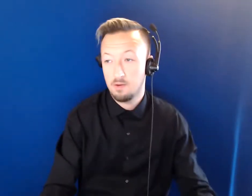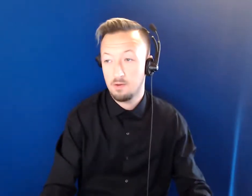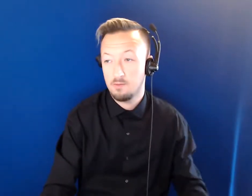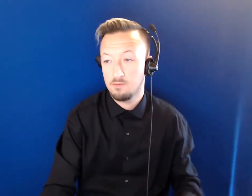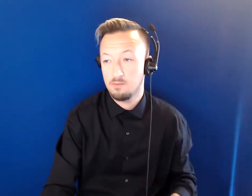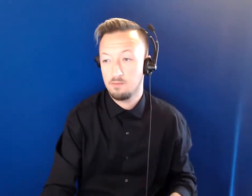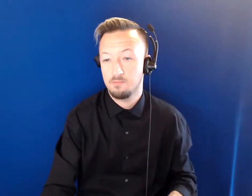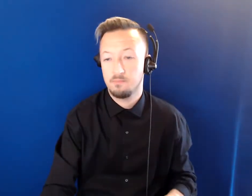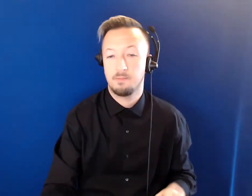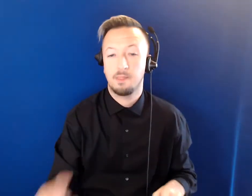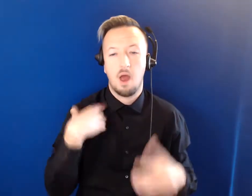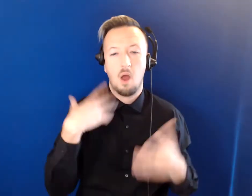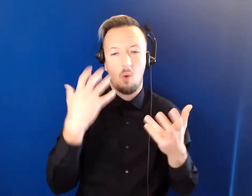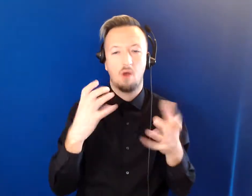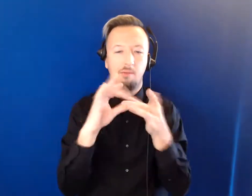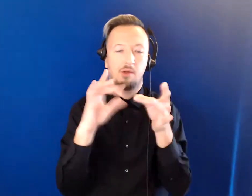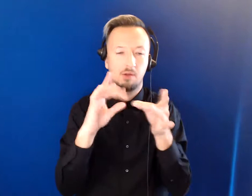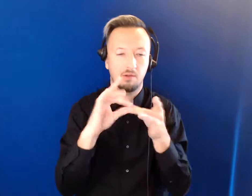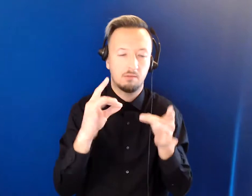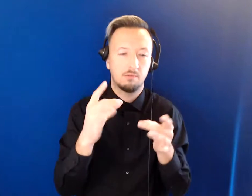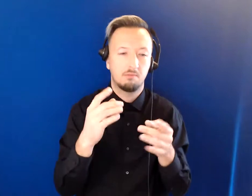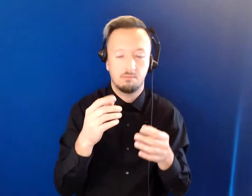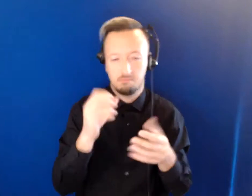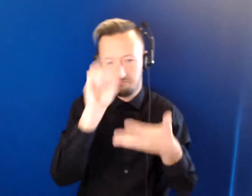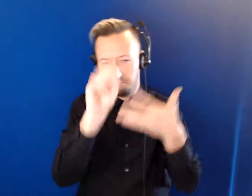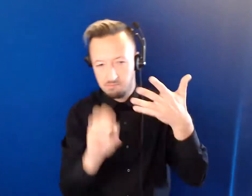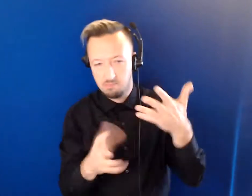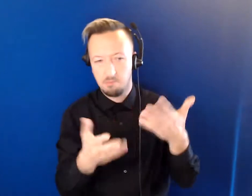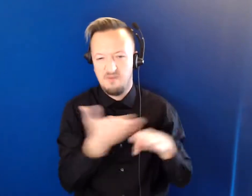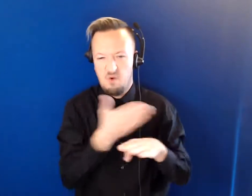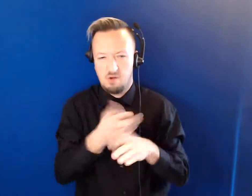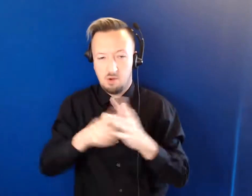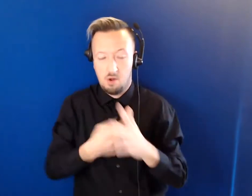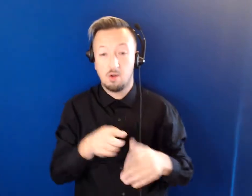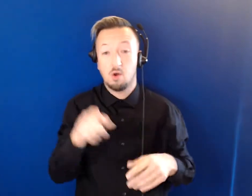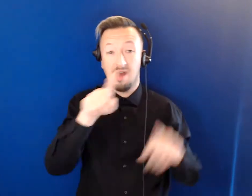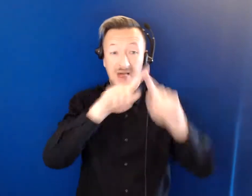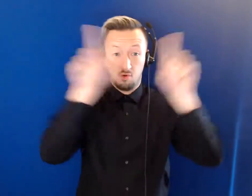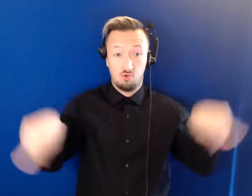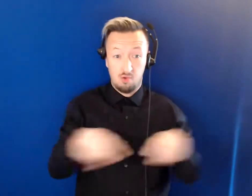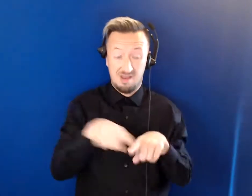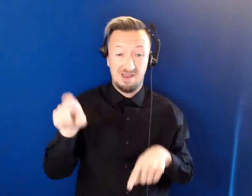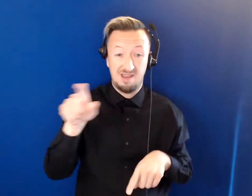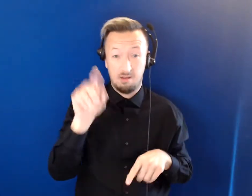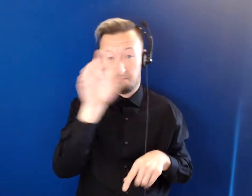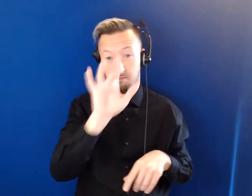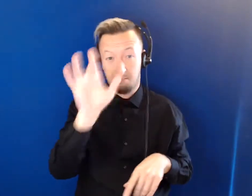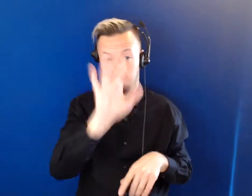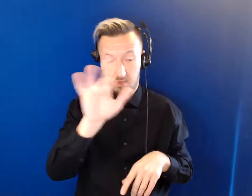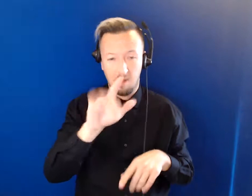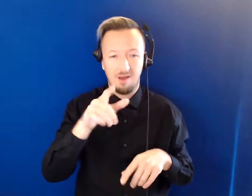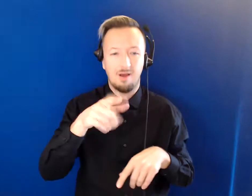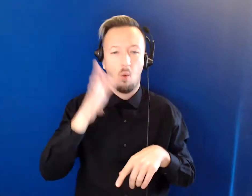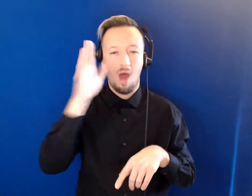before we get started today. First, when you scroll over to the screen, a menu bar pops up. Depending on what device